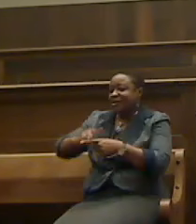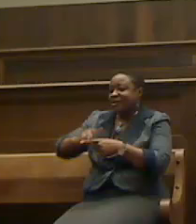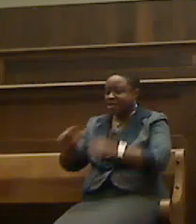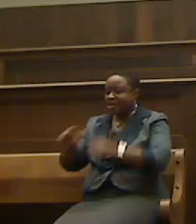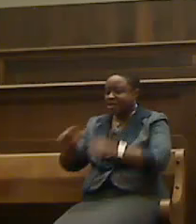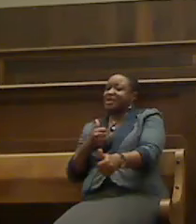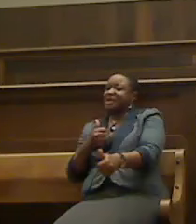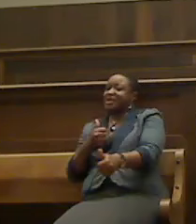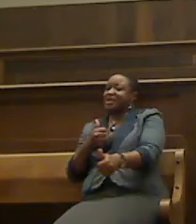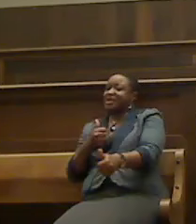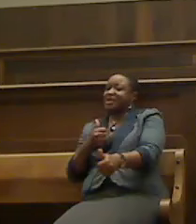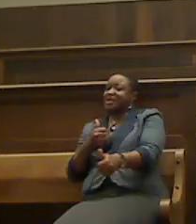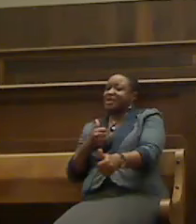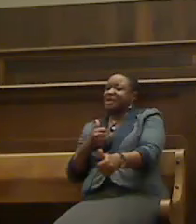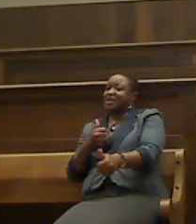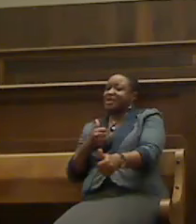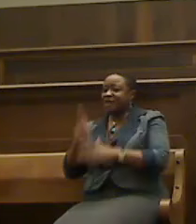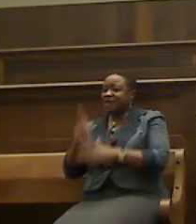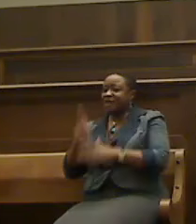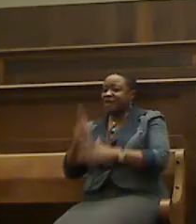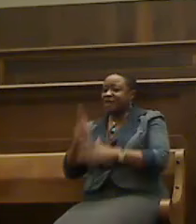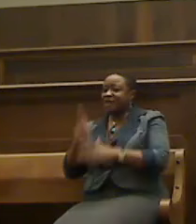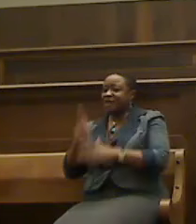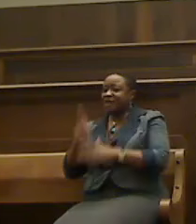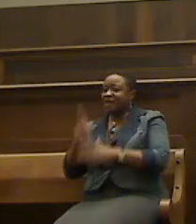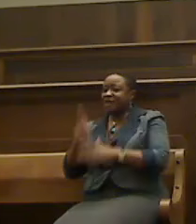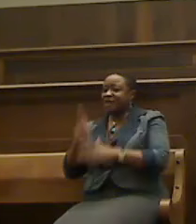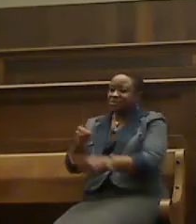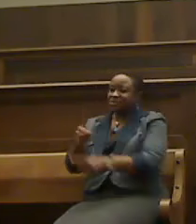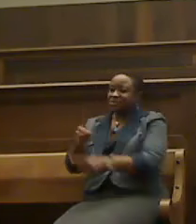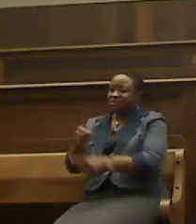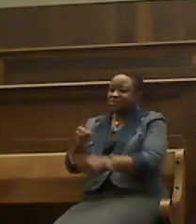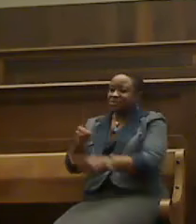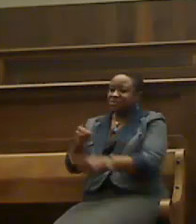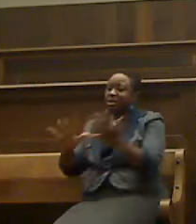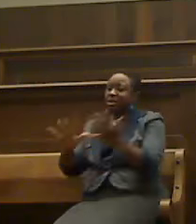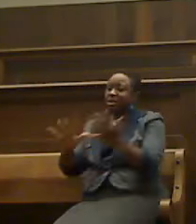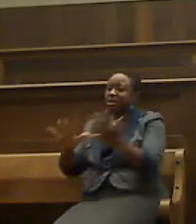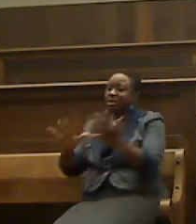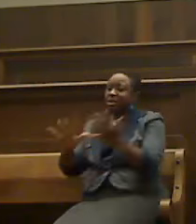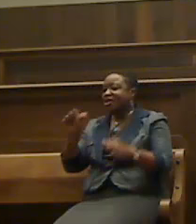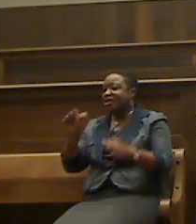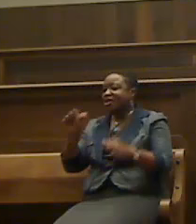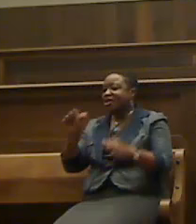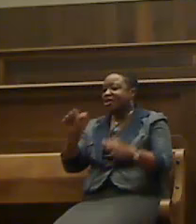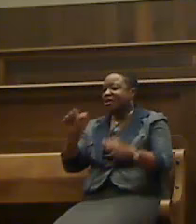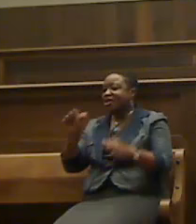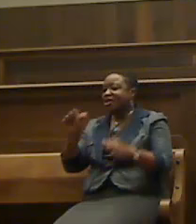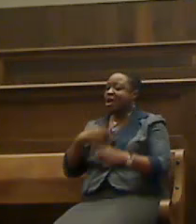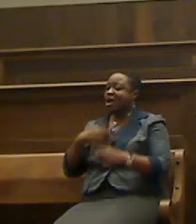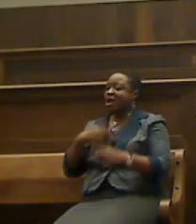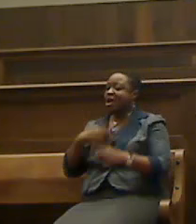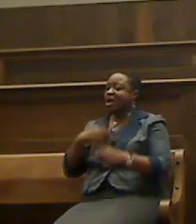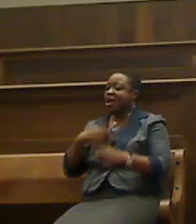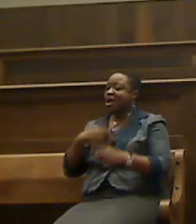red-handed, lying and playing, non-scientific stuff and calling it science. And then the fourth part shows why GMOs are